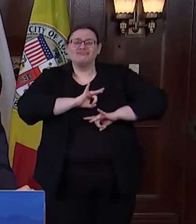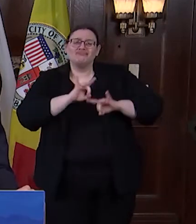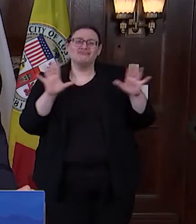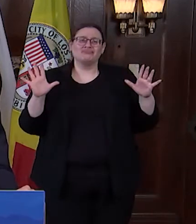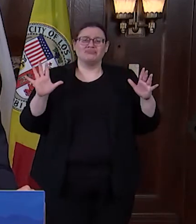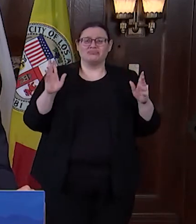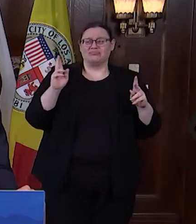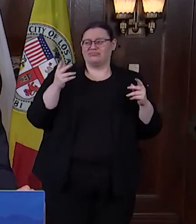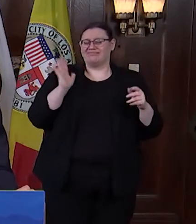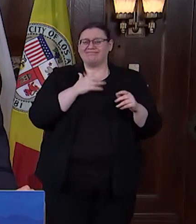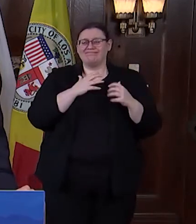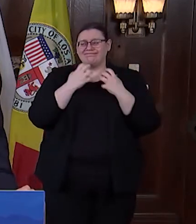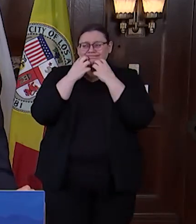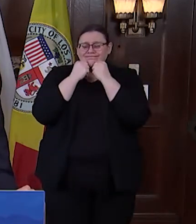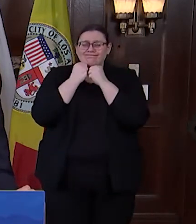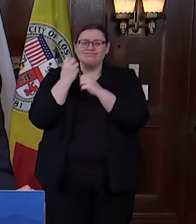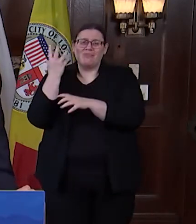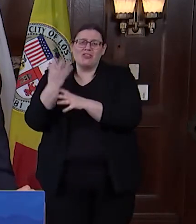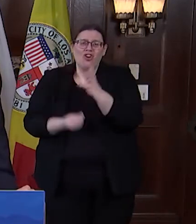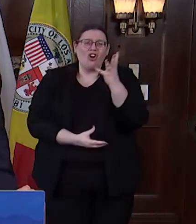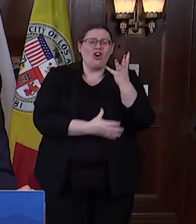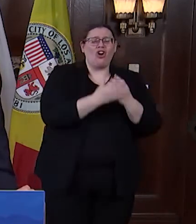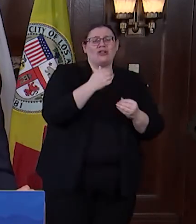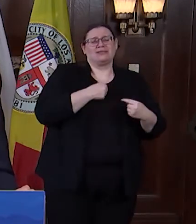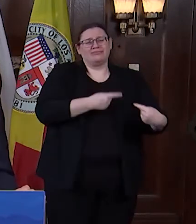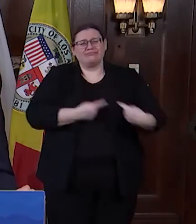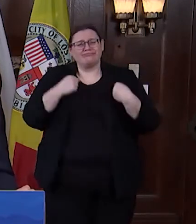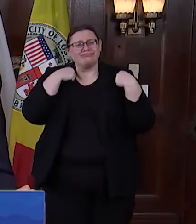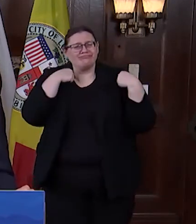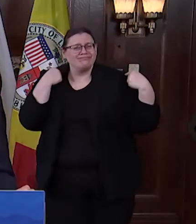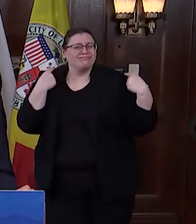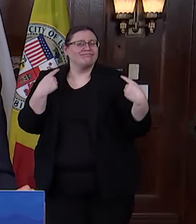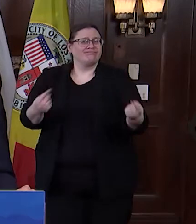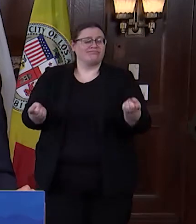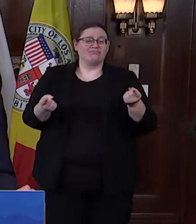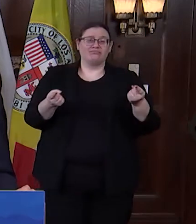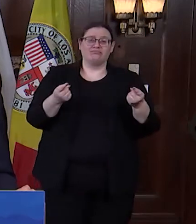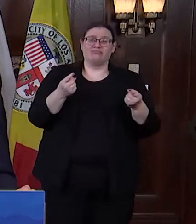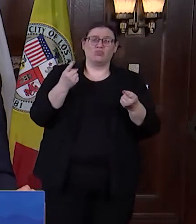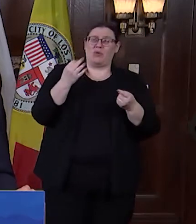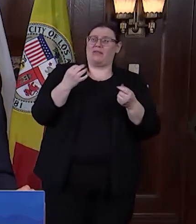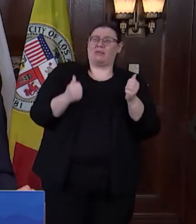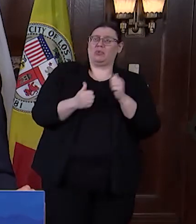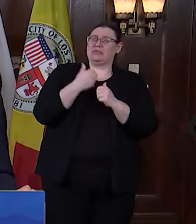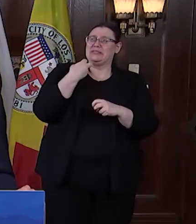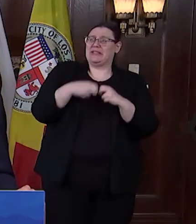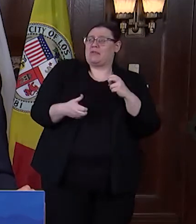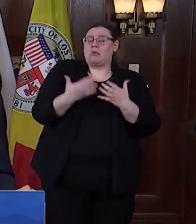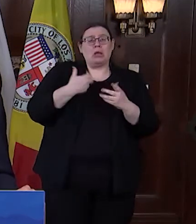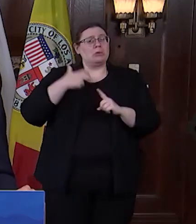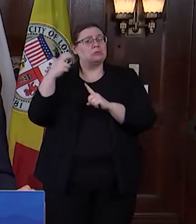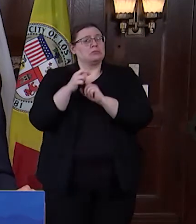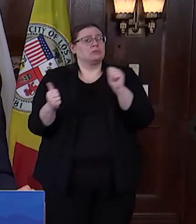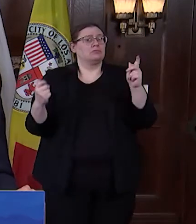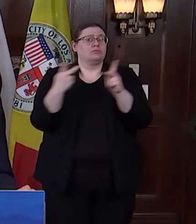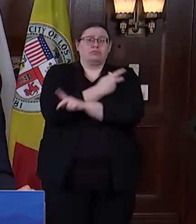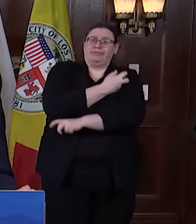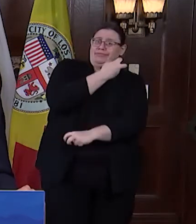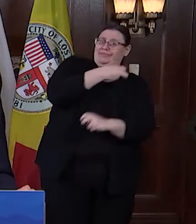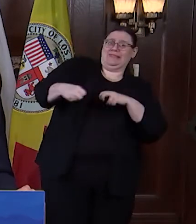time of loss and of hardship. It is one of the toughest, if not the toughest years of our